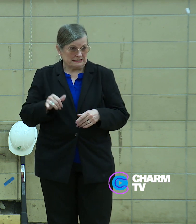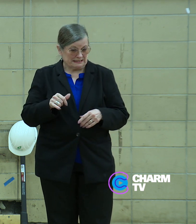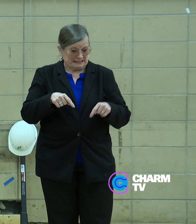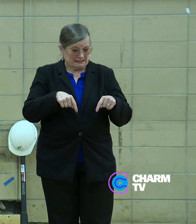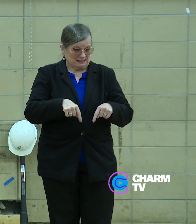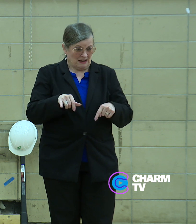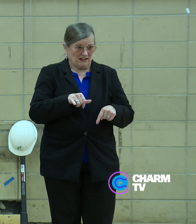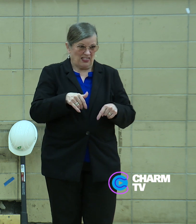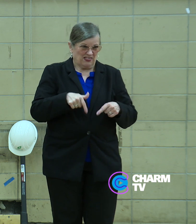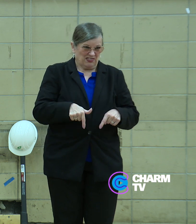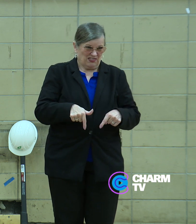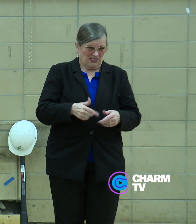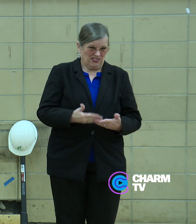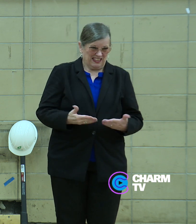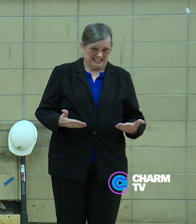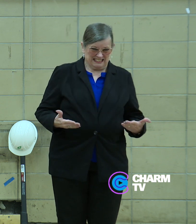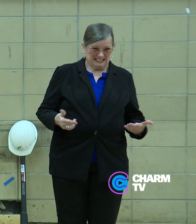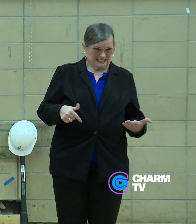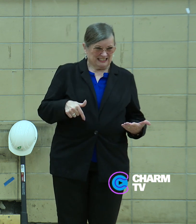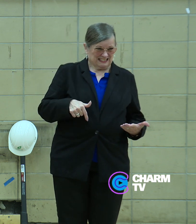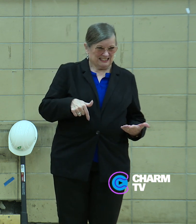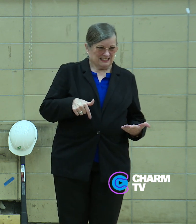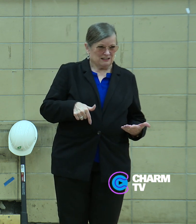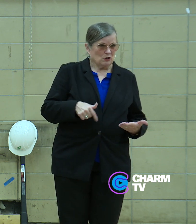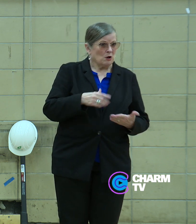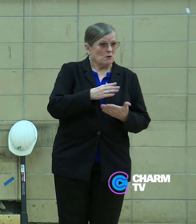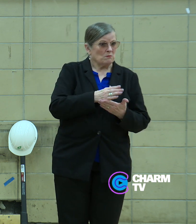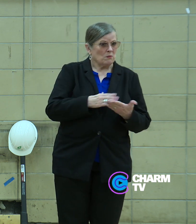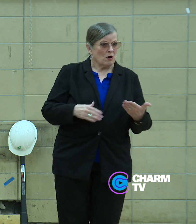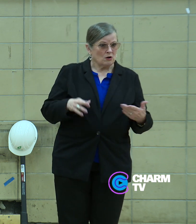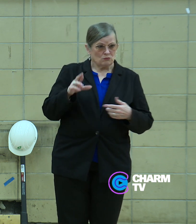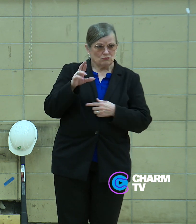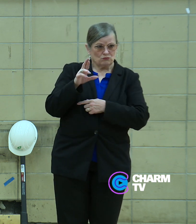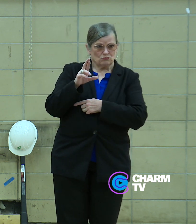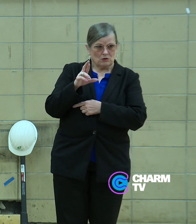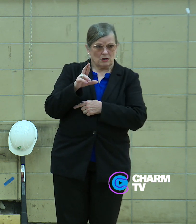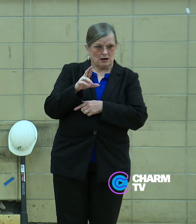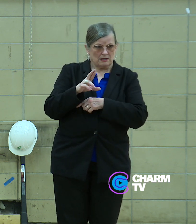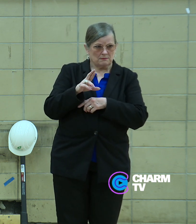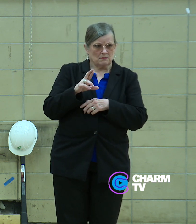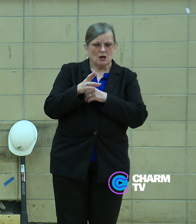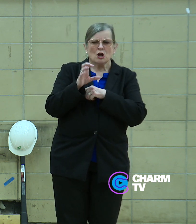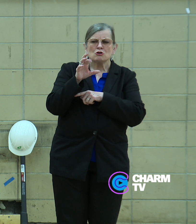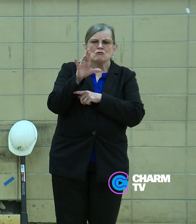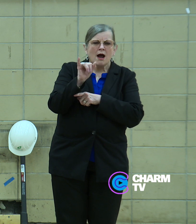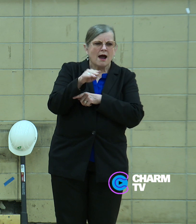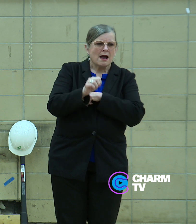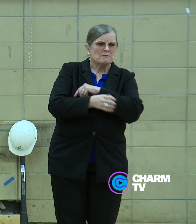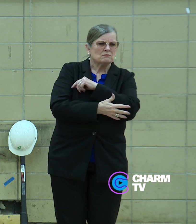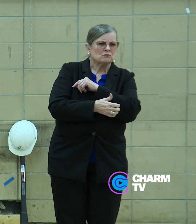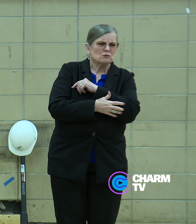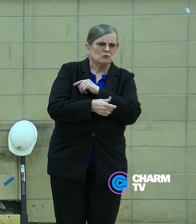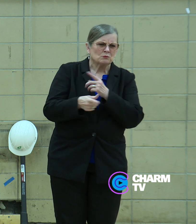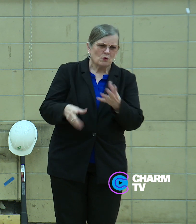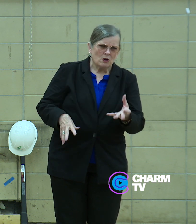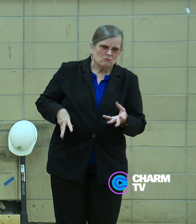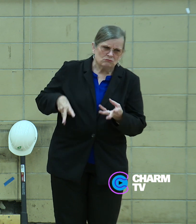like this, that's part of your crime reduction plan regarding youth. You're pouring millions